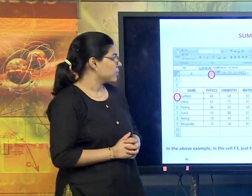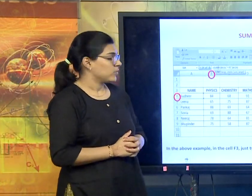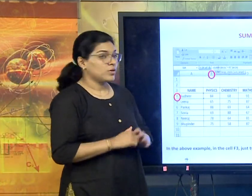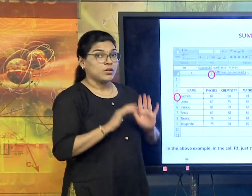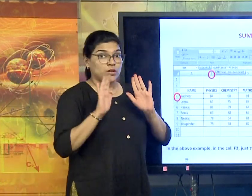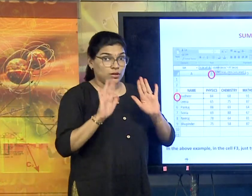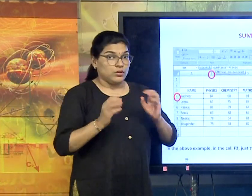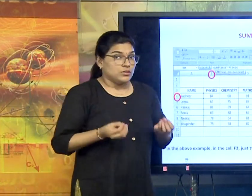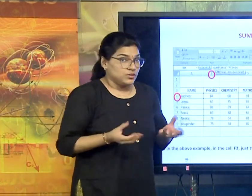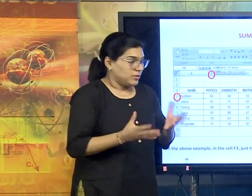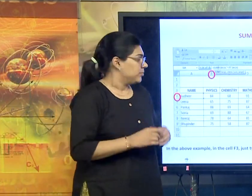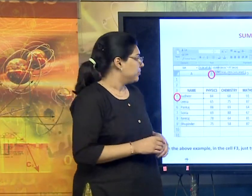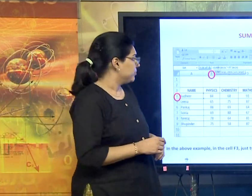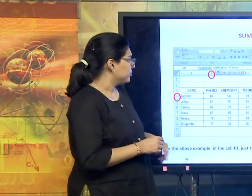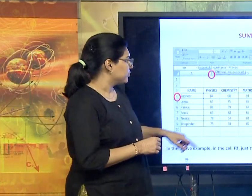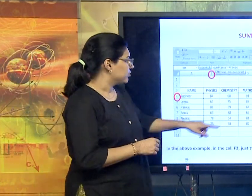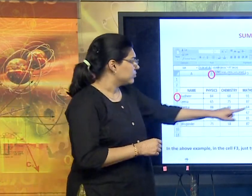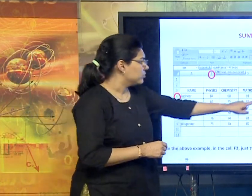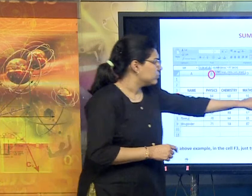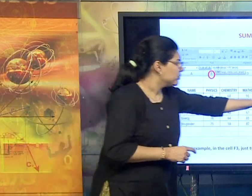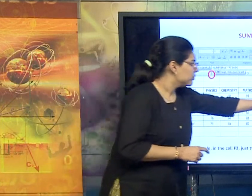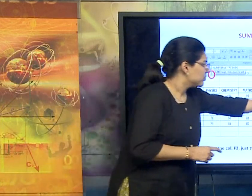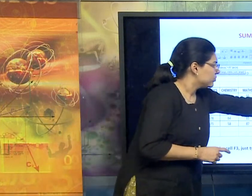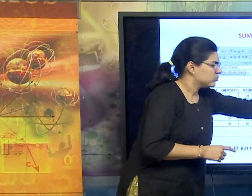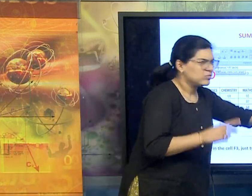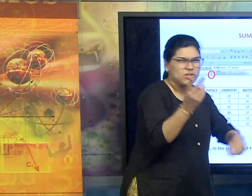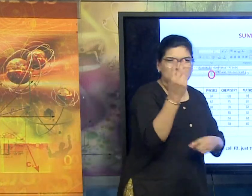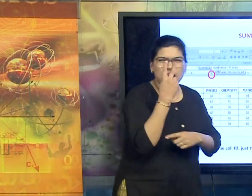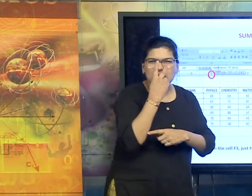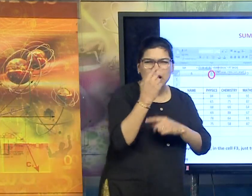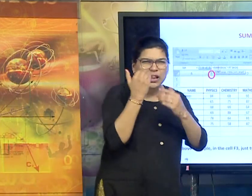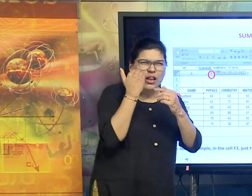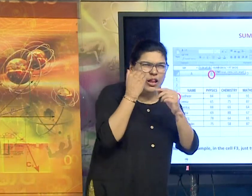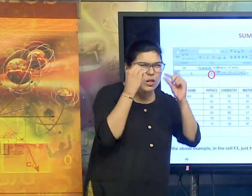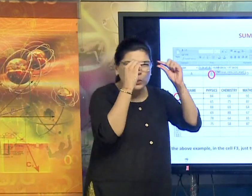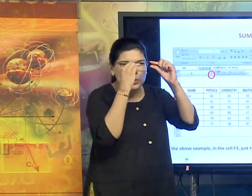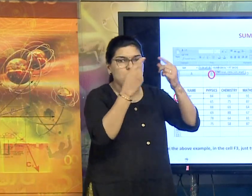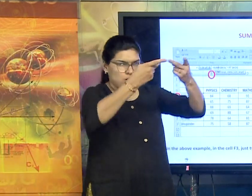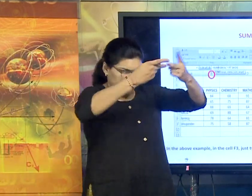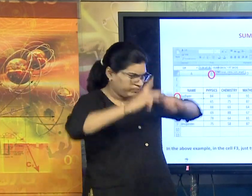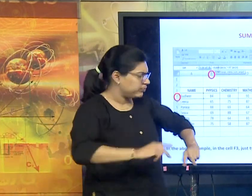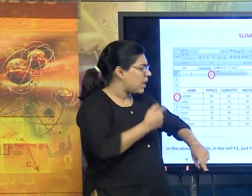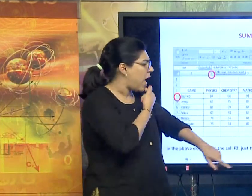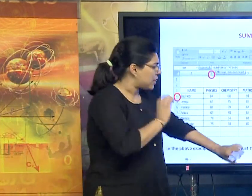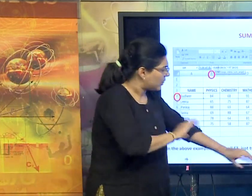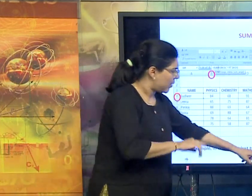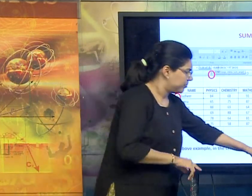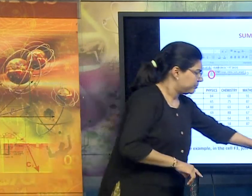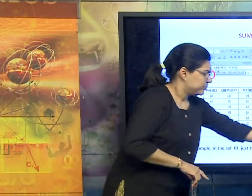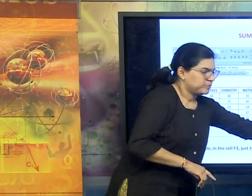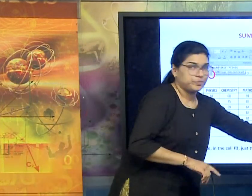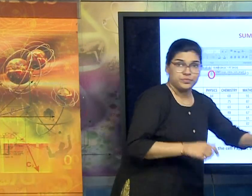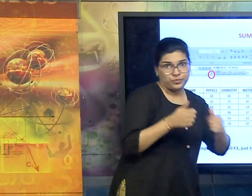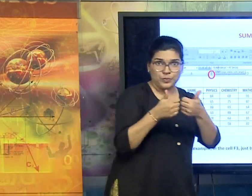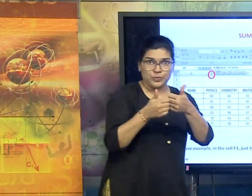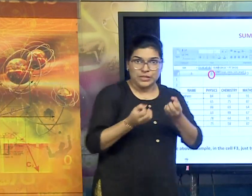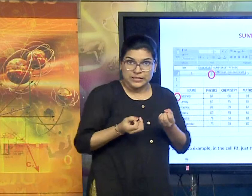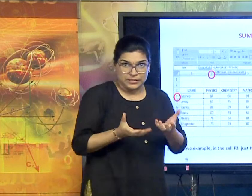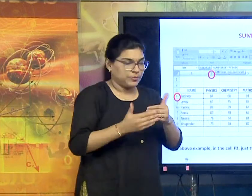carefully. So here, if you are finding it difficult,